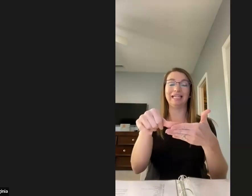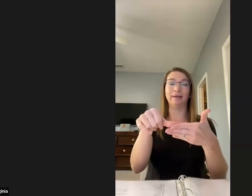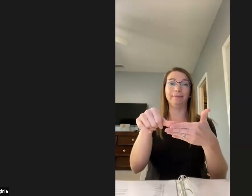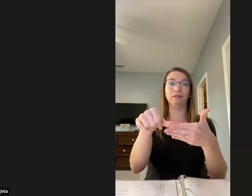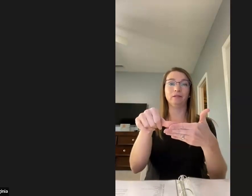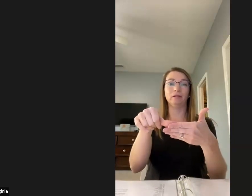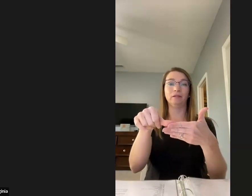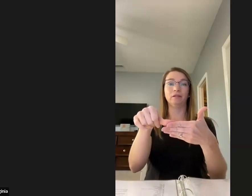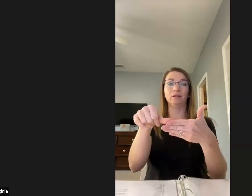stamp,